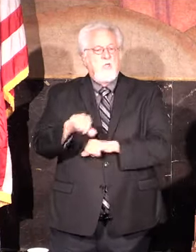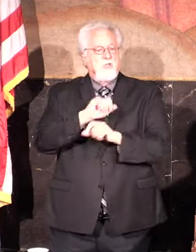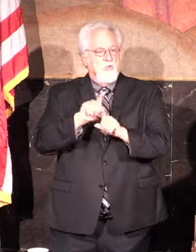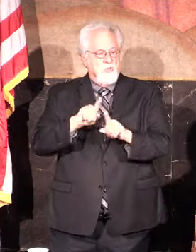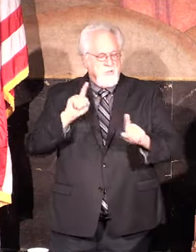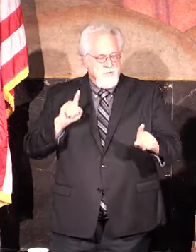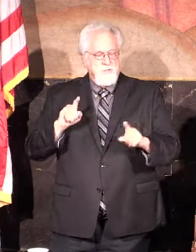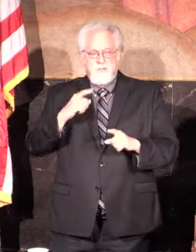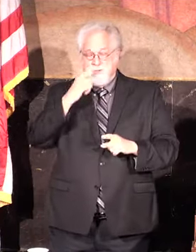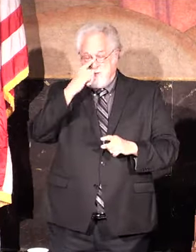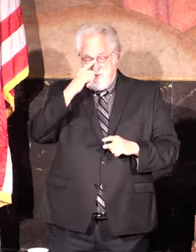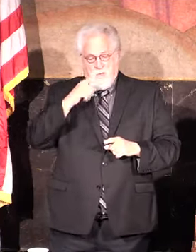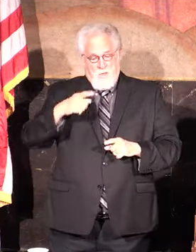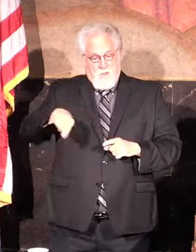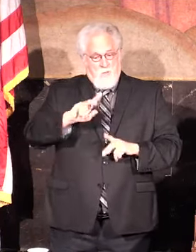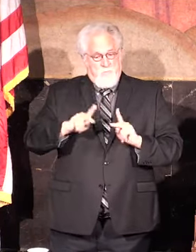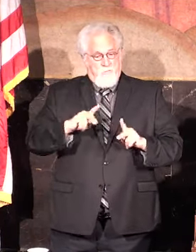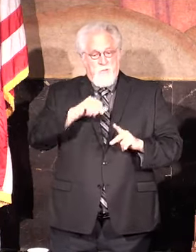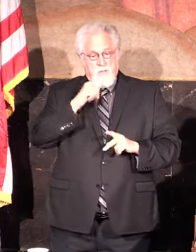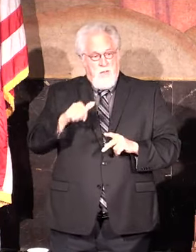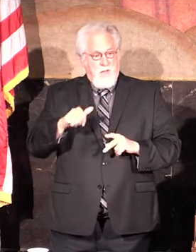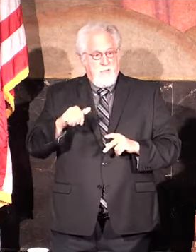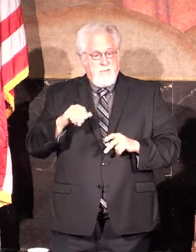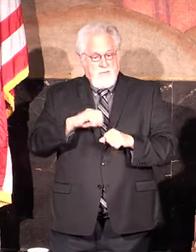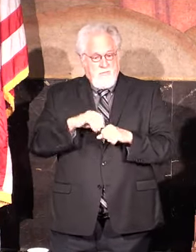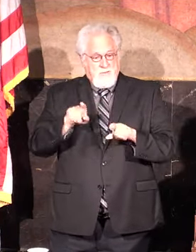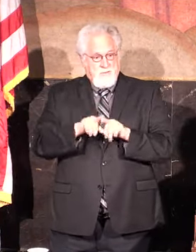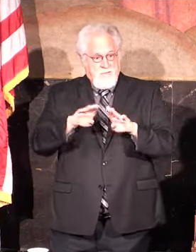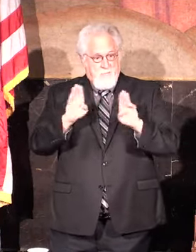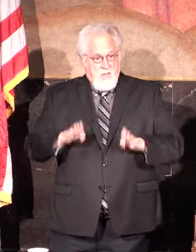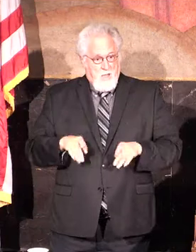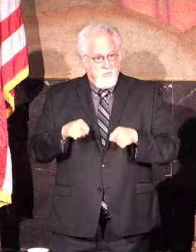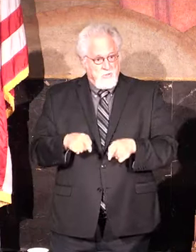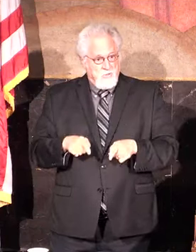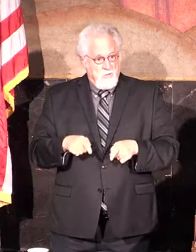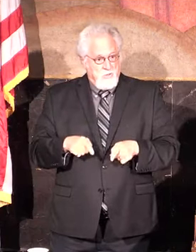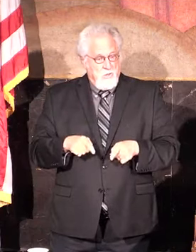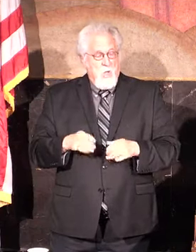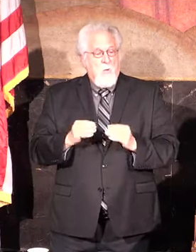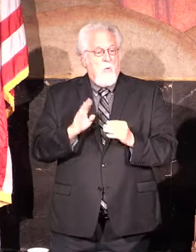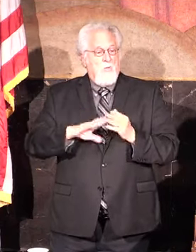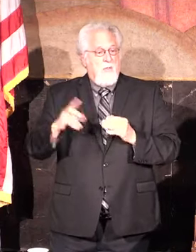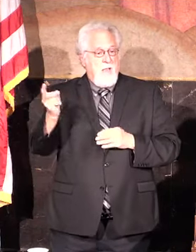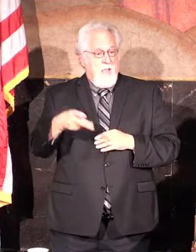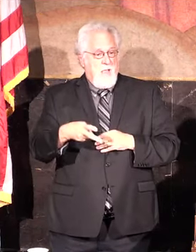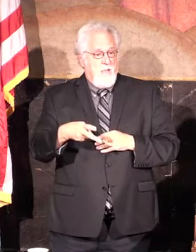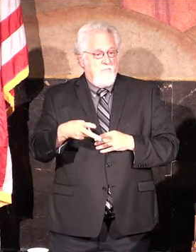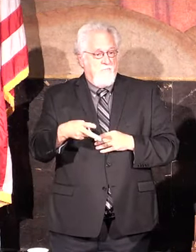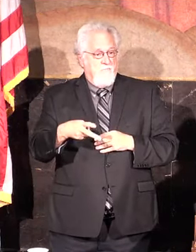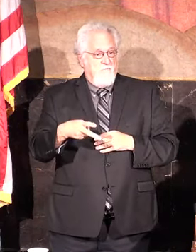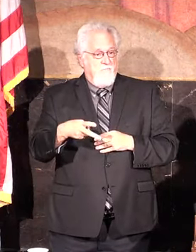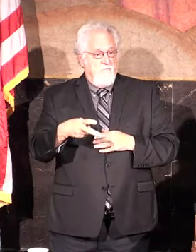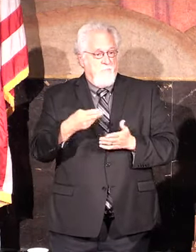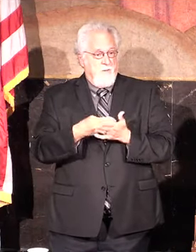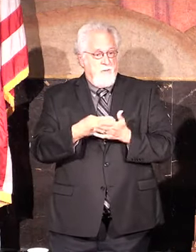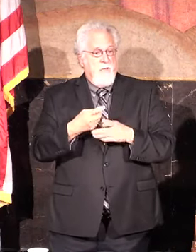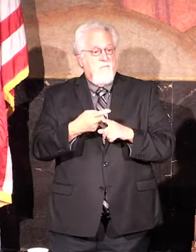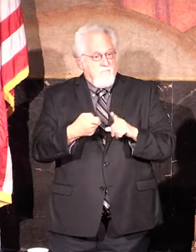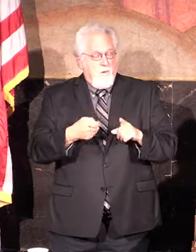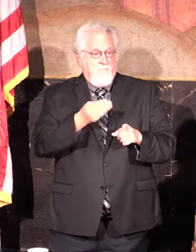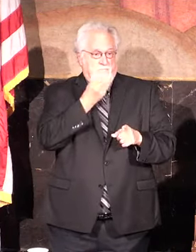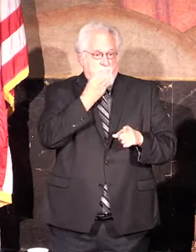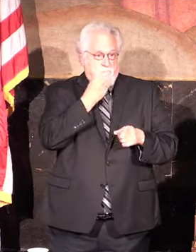distance those people who are not in the same household. More than half of the income has to be derived